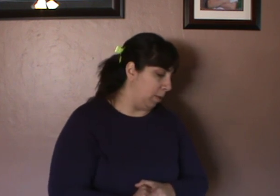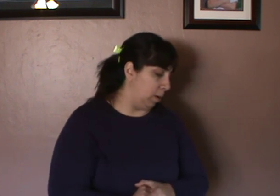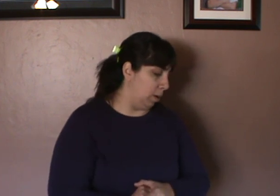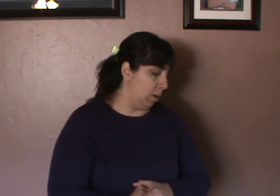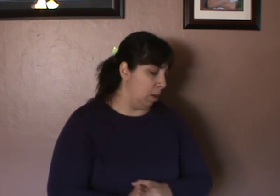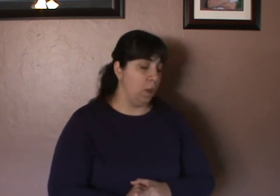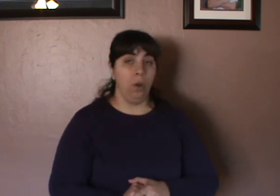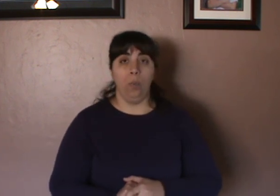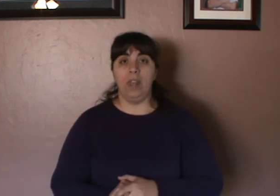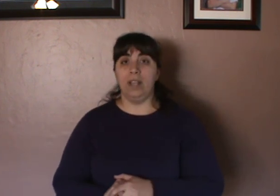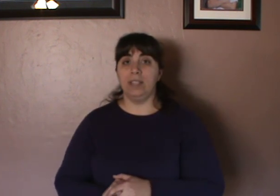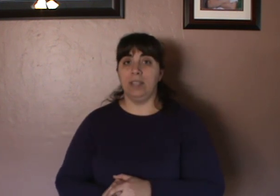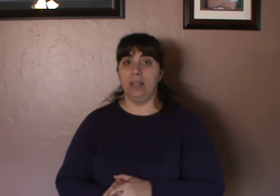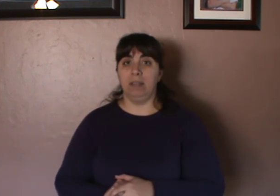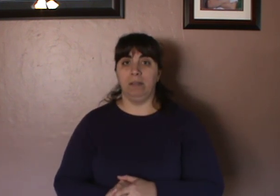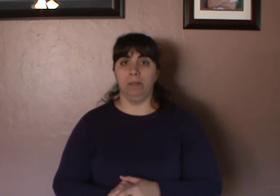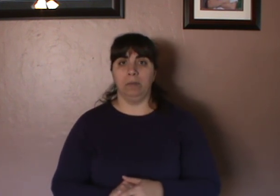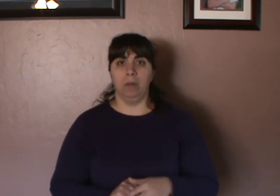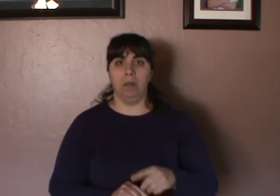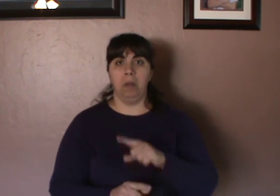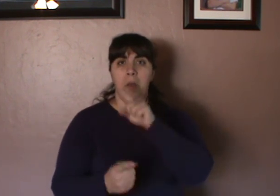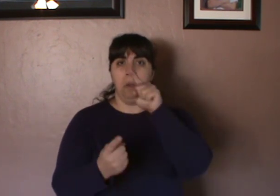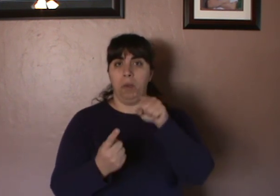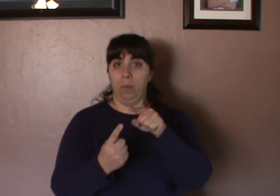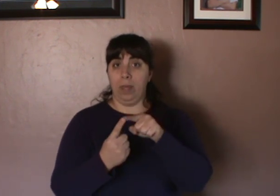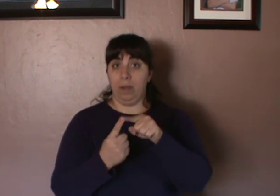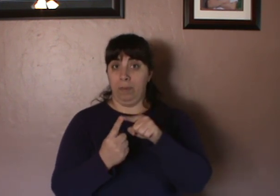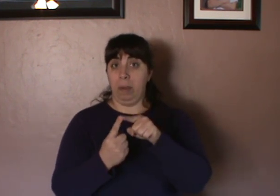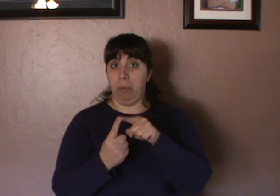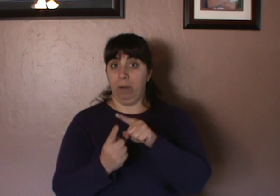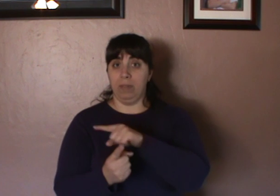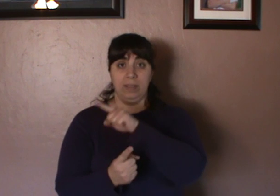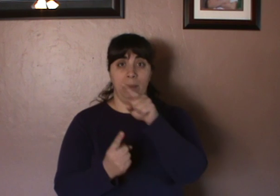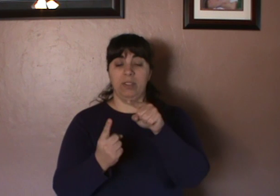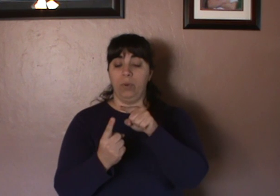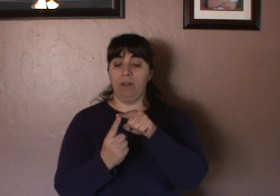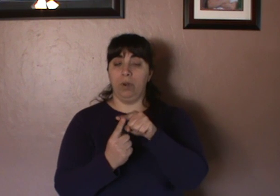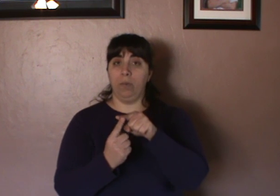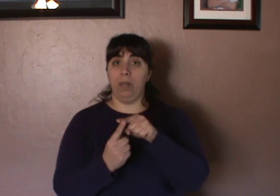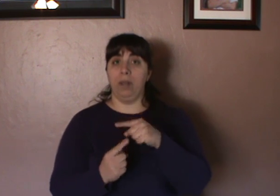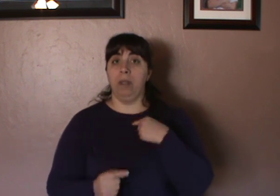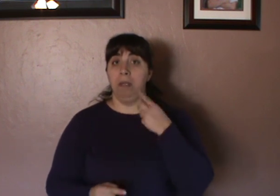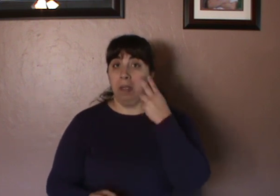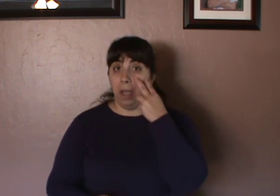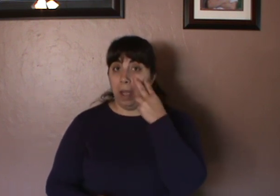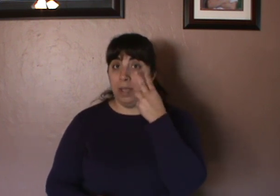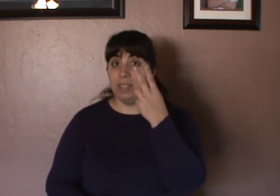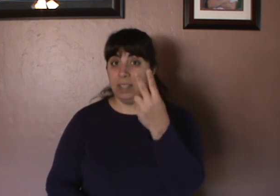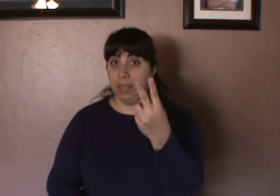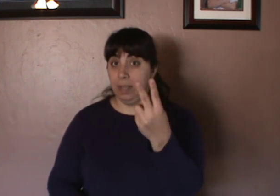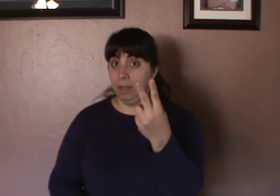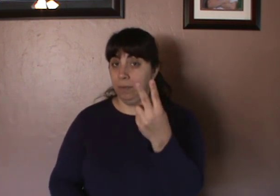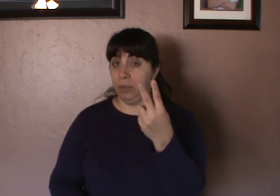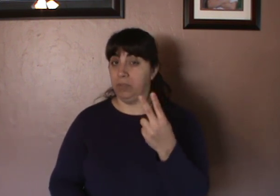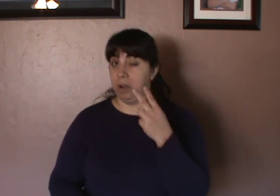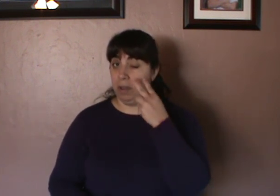popular. When I see, when, remember, but same as whenever, when I see, we used our eyes to